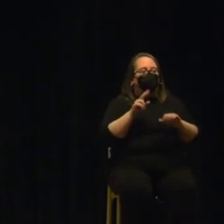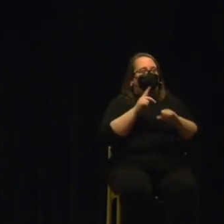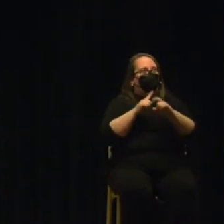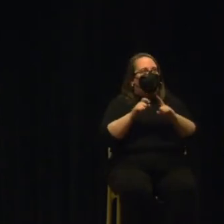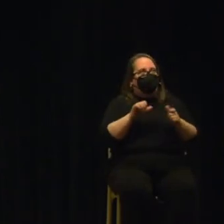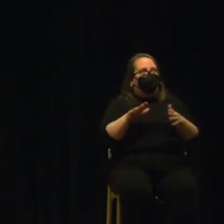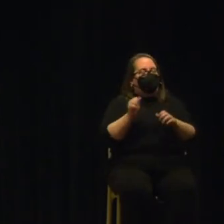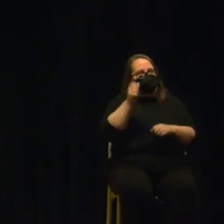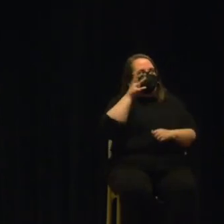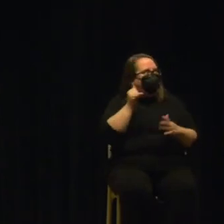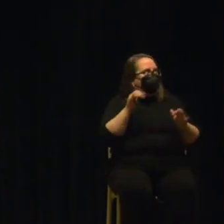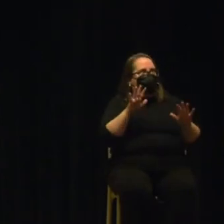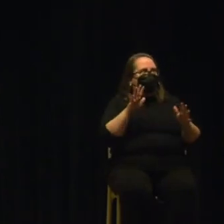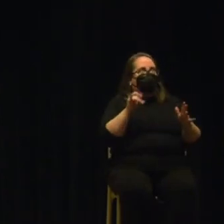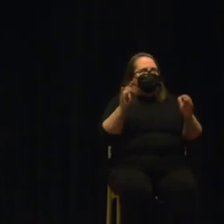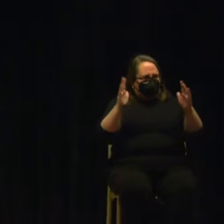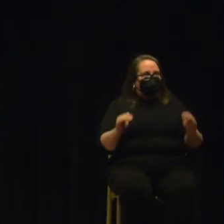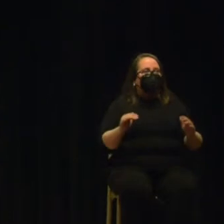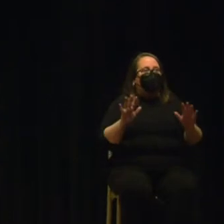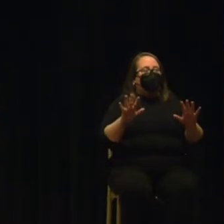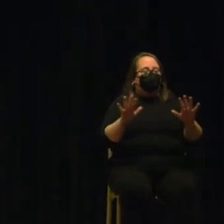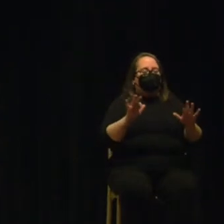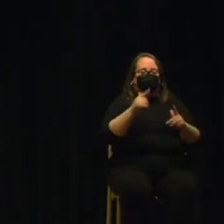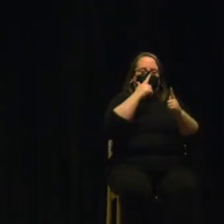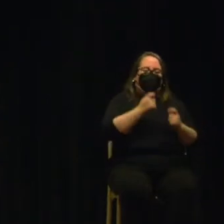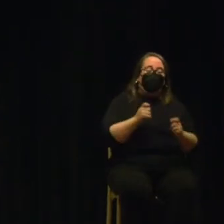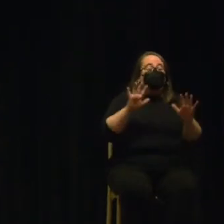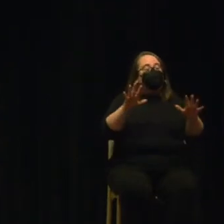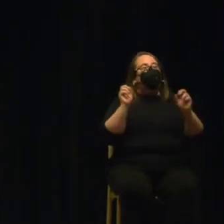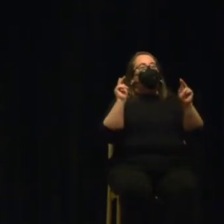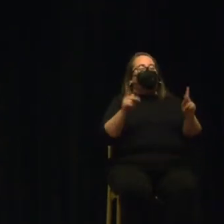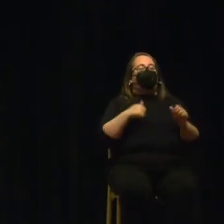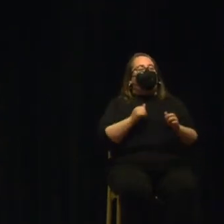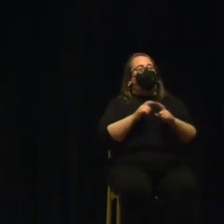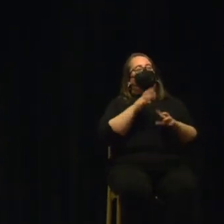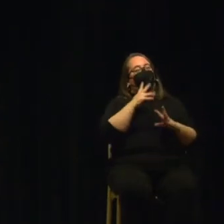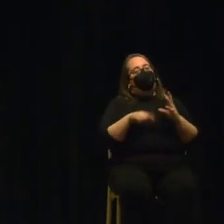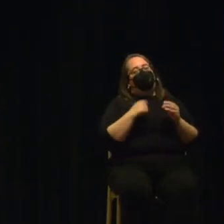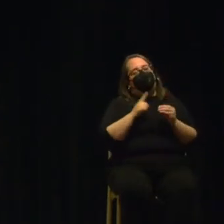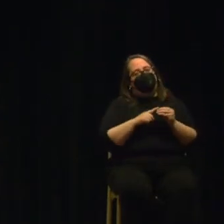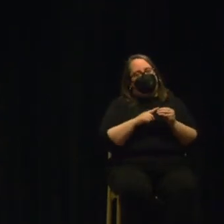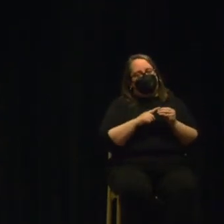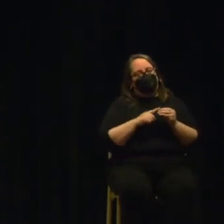we're moving on to the next one, right? I mean, it's such an interesting thing. Yeah. Look, I want to talk a bit